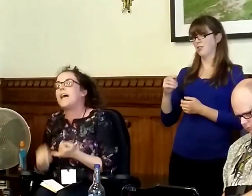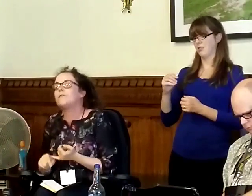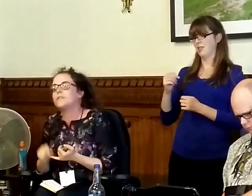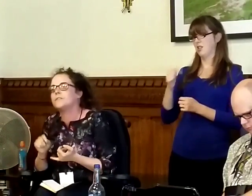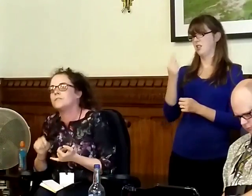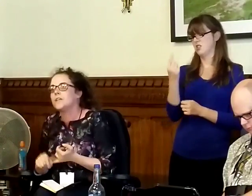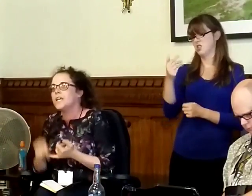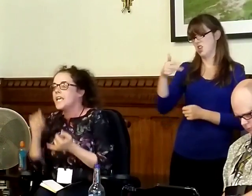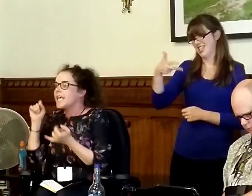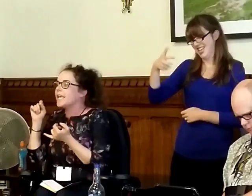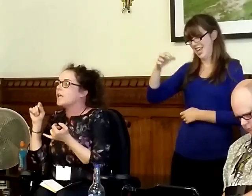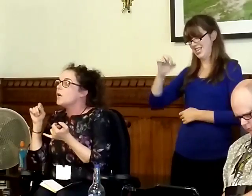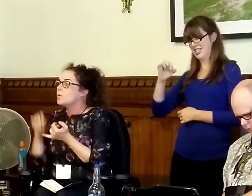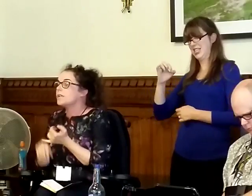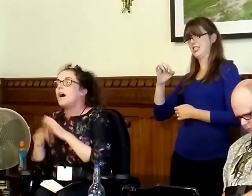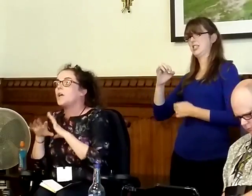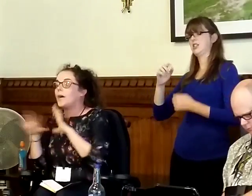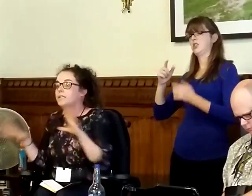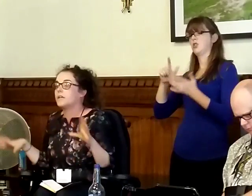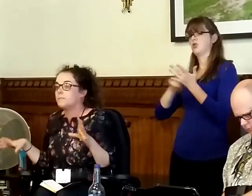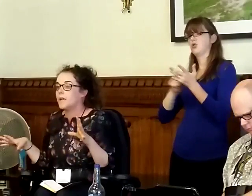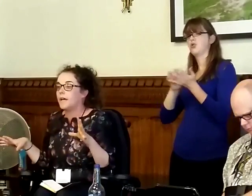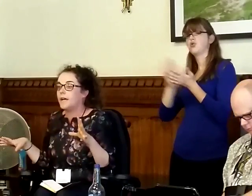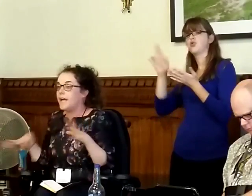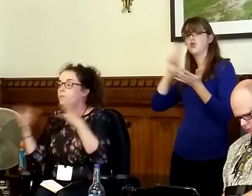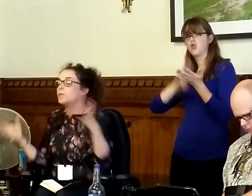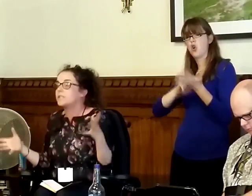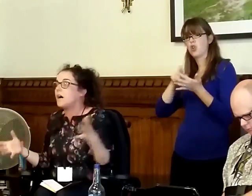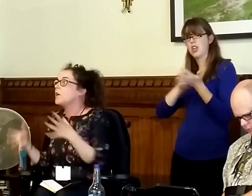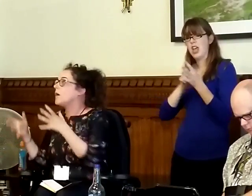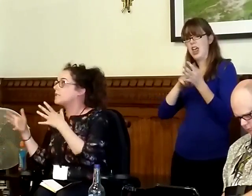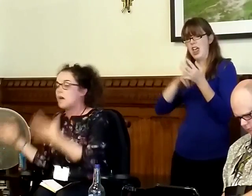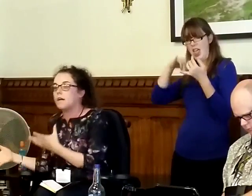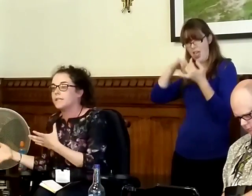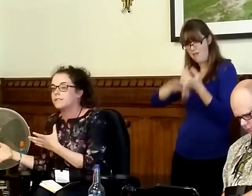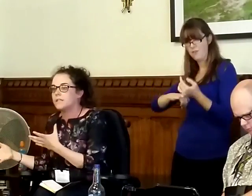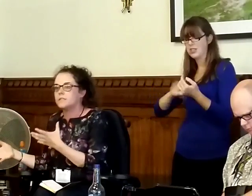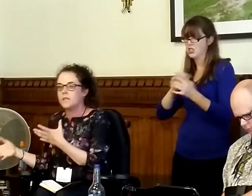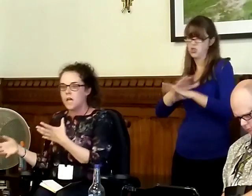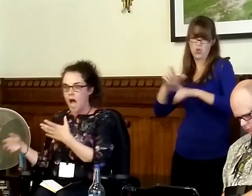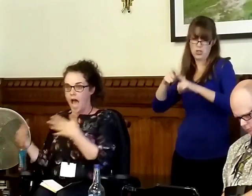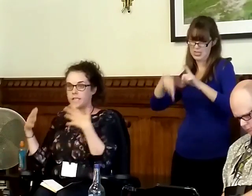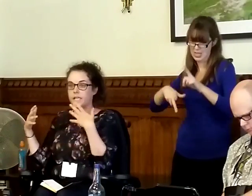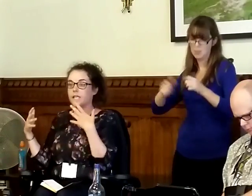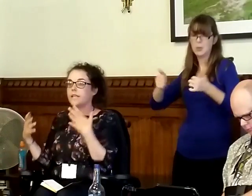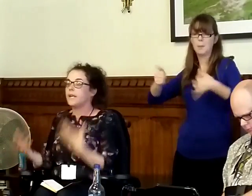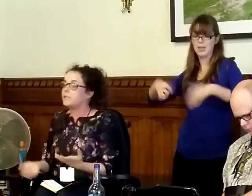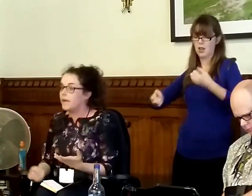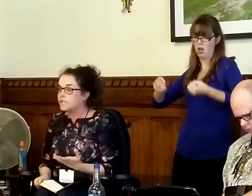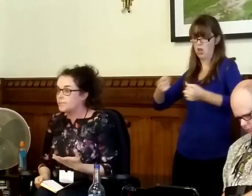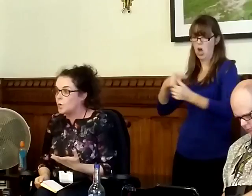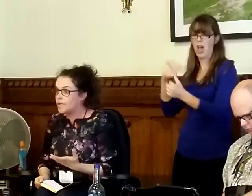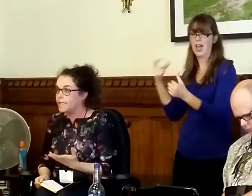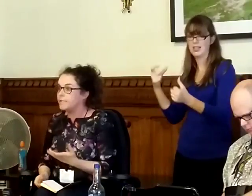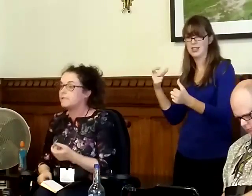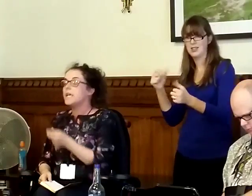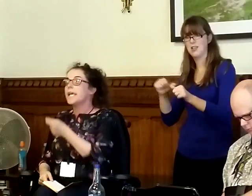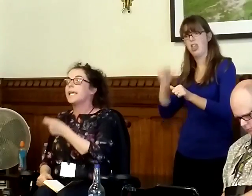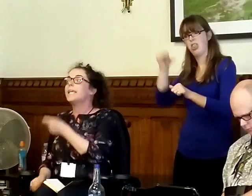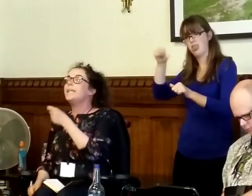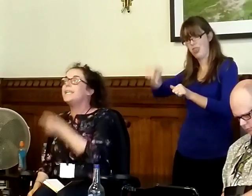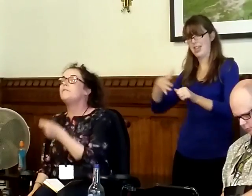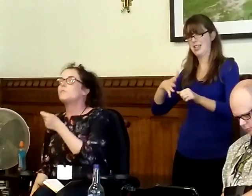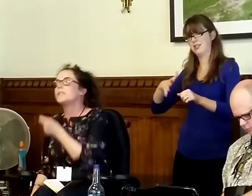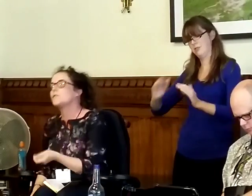1980s where John Evans, he was a guy who had able-bodied guy who had a car accident and he then had high support